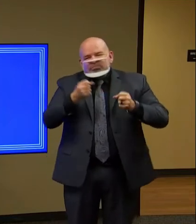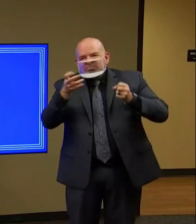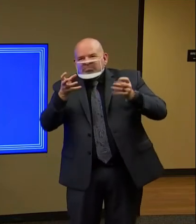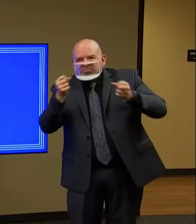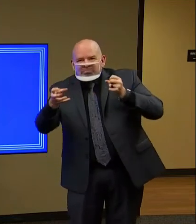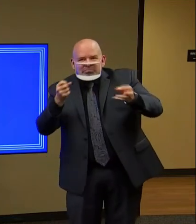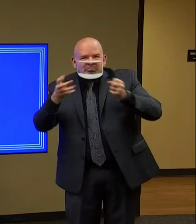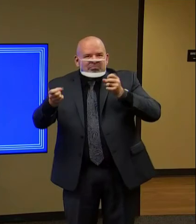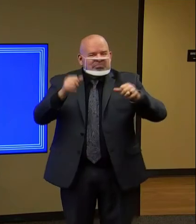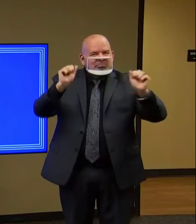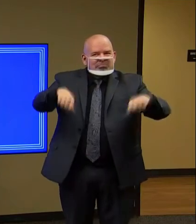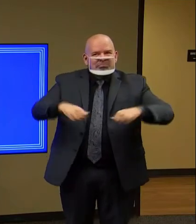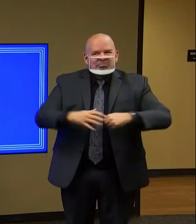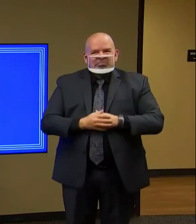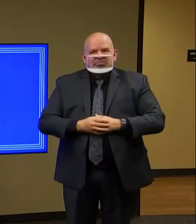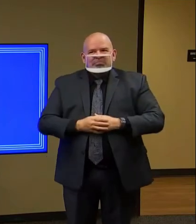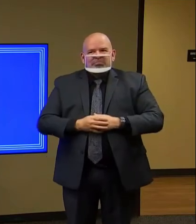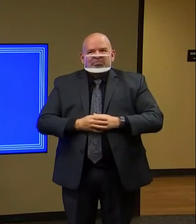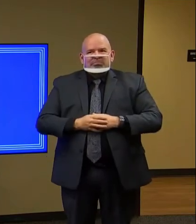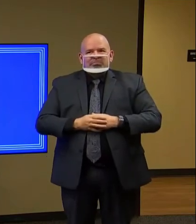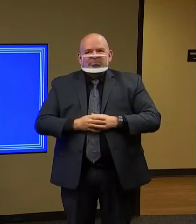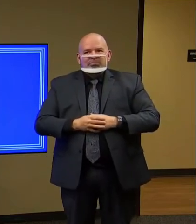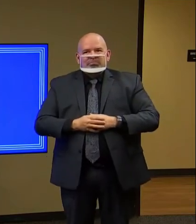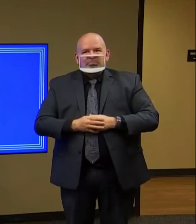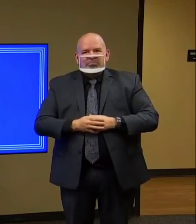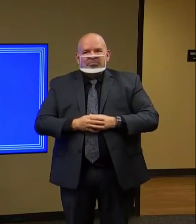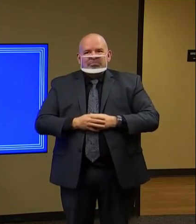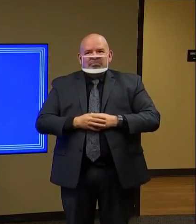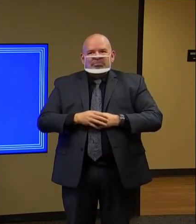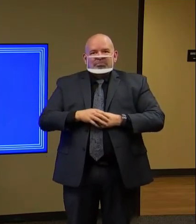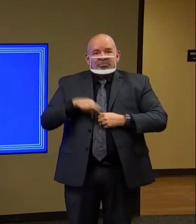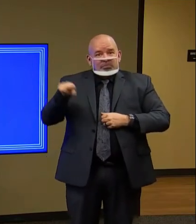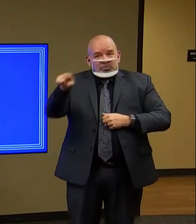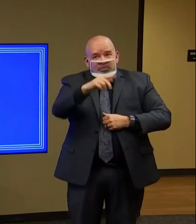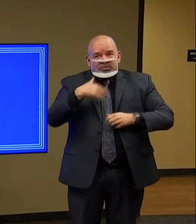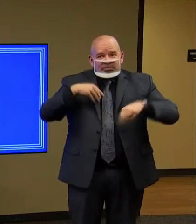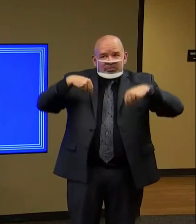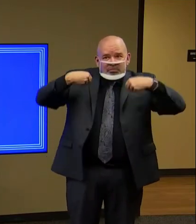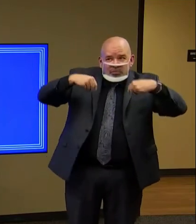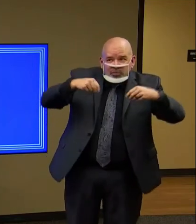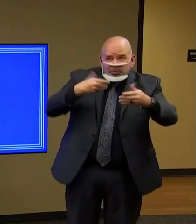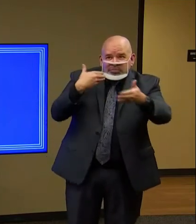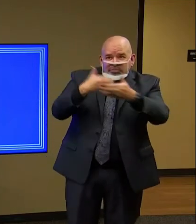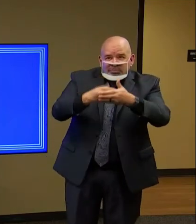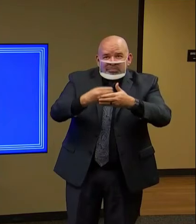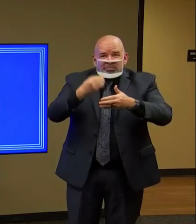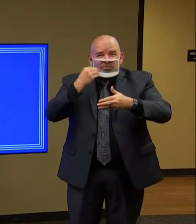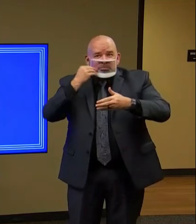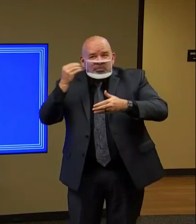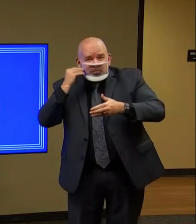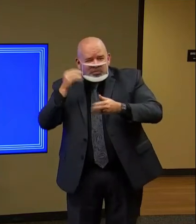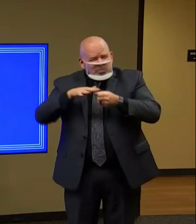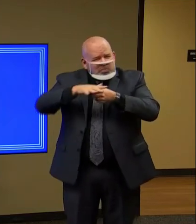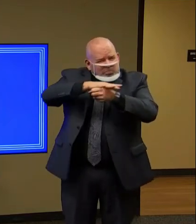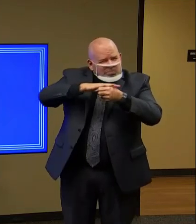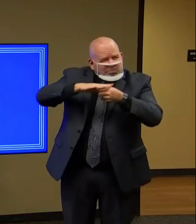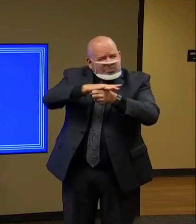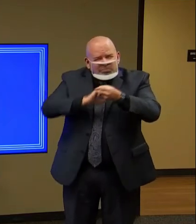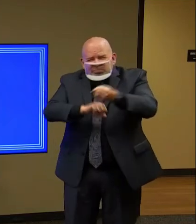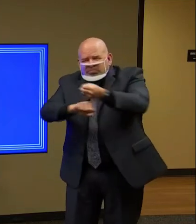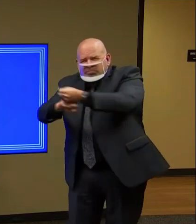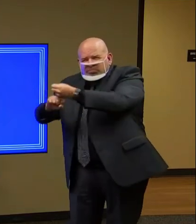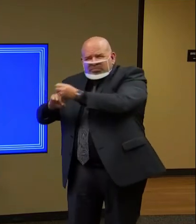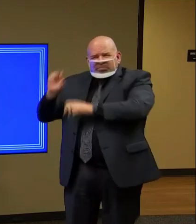know that if you will go online or you'll call your local stores, or for that matter, you'll call anybody, the big box stores